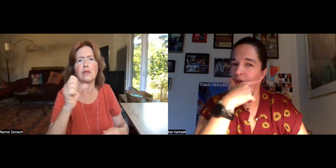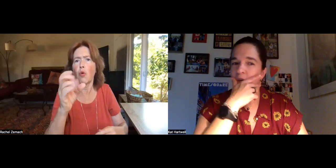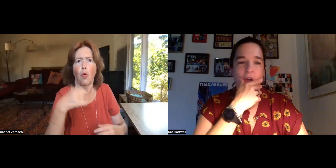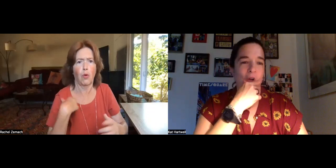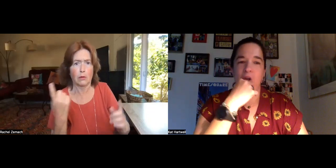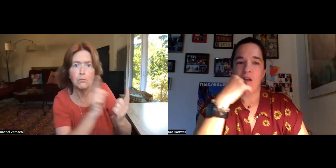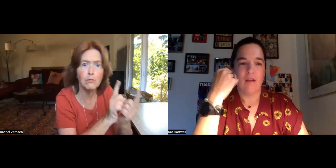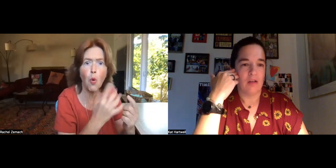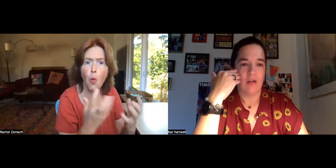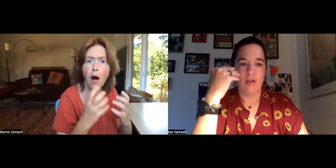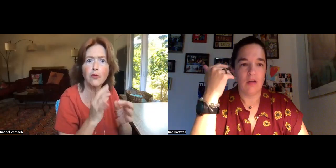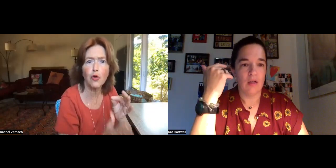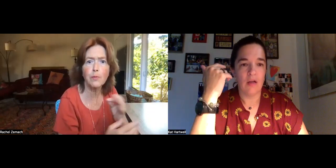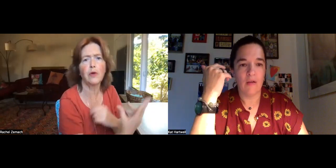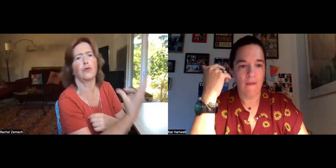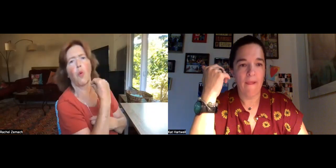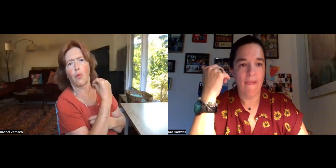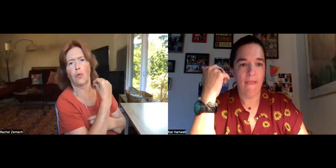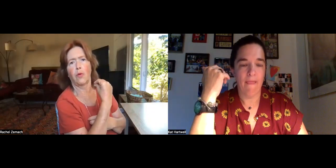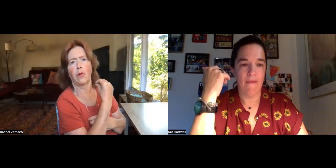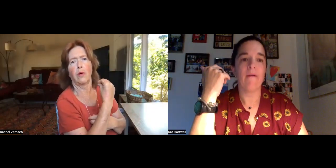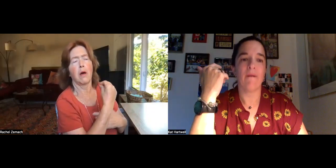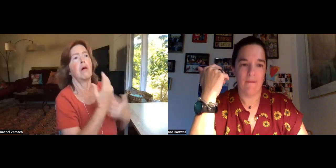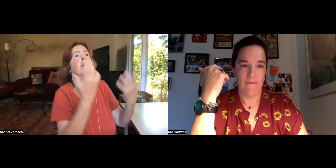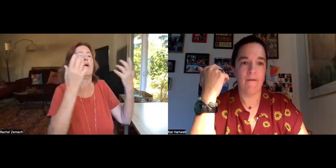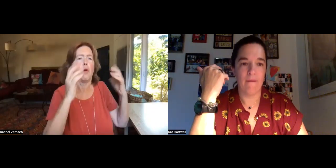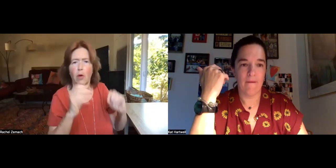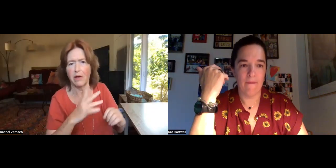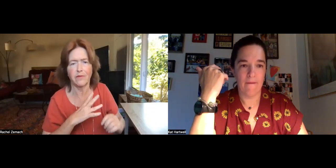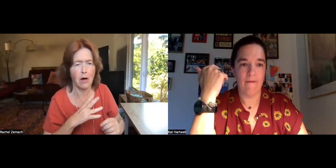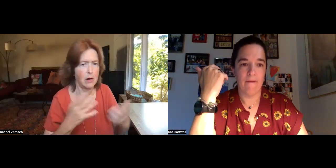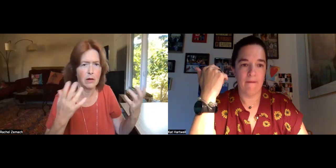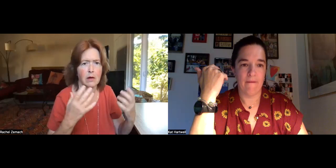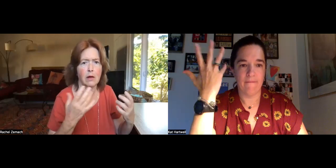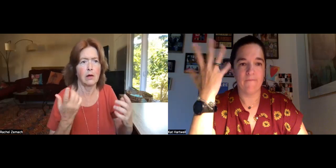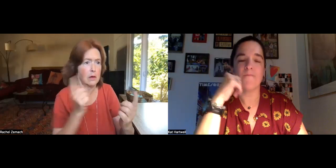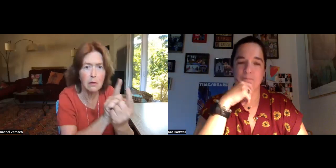So, interpreter mode. Okay.